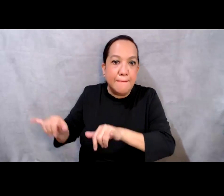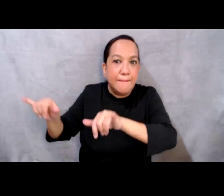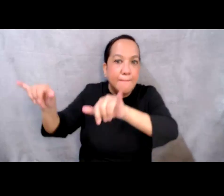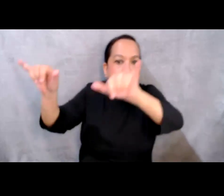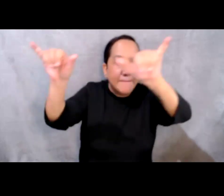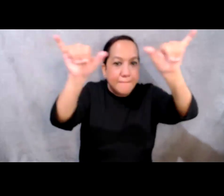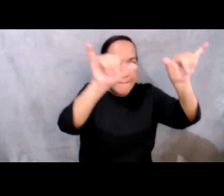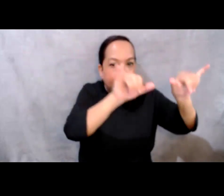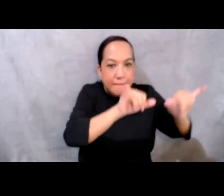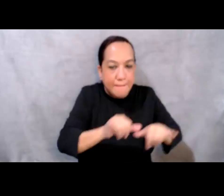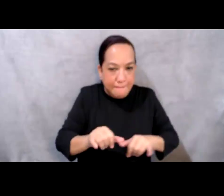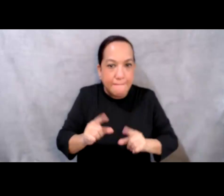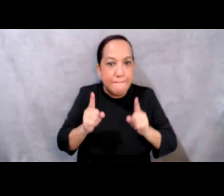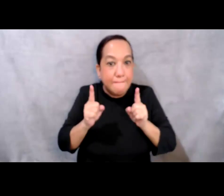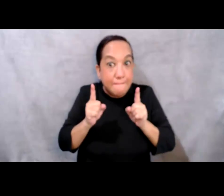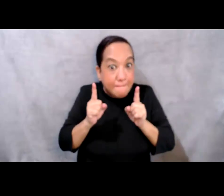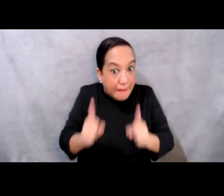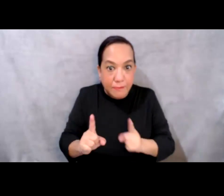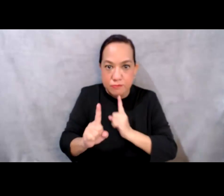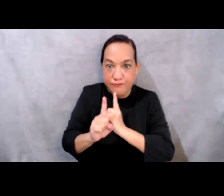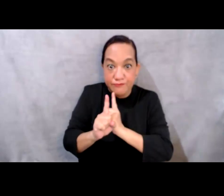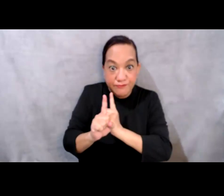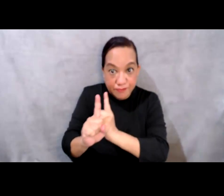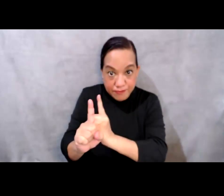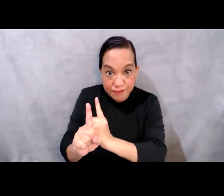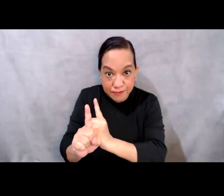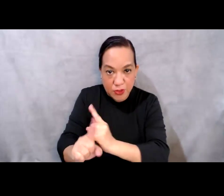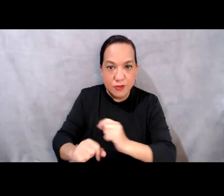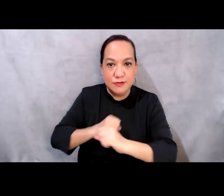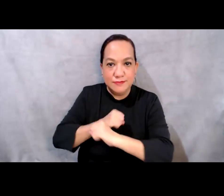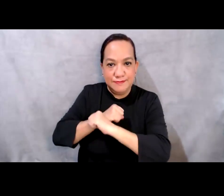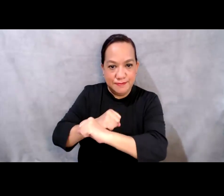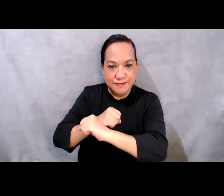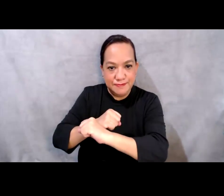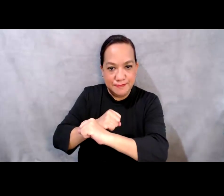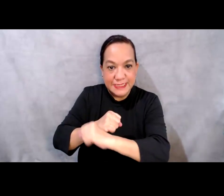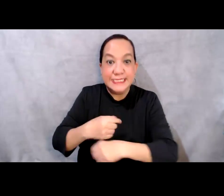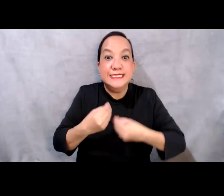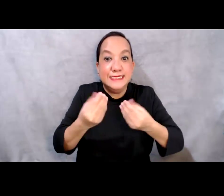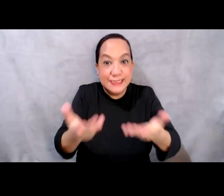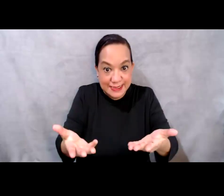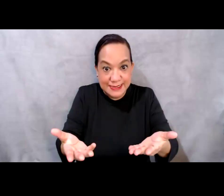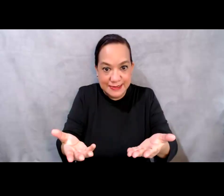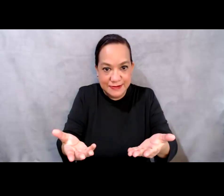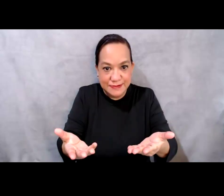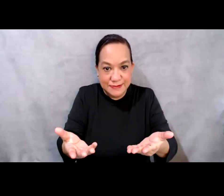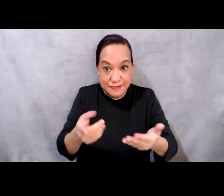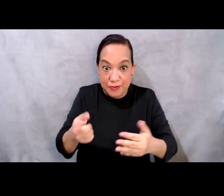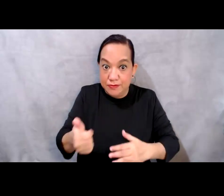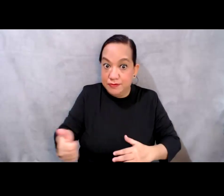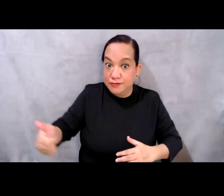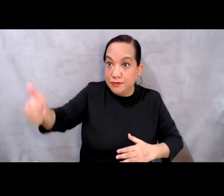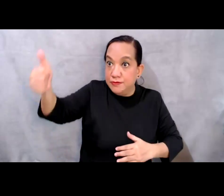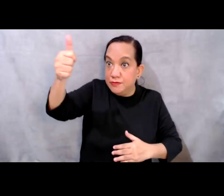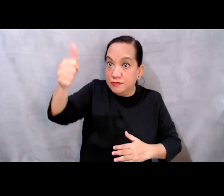insofar as the project is concerned. Once the management goes out of the lane because of violation of the